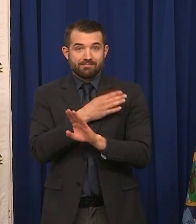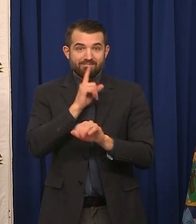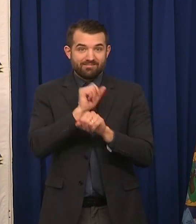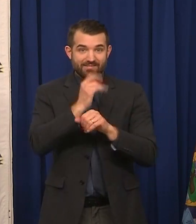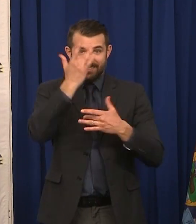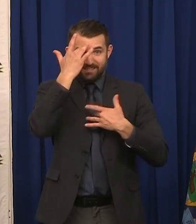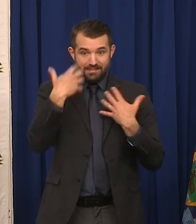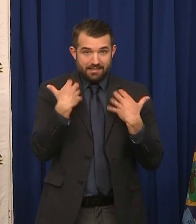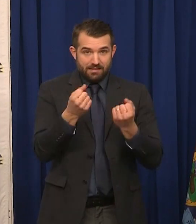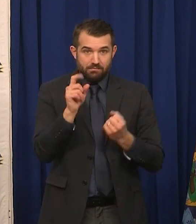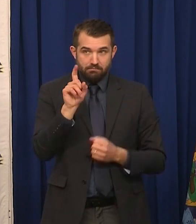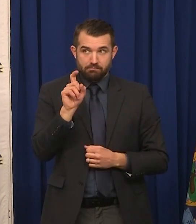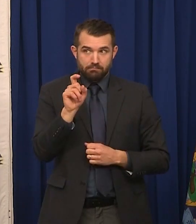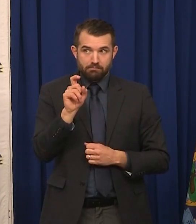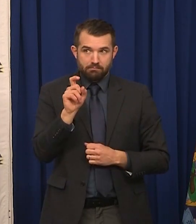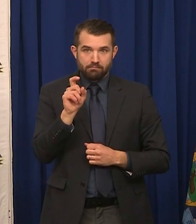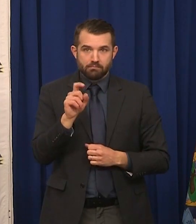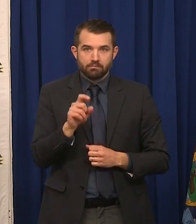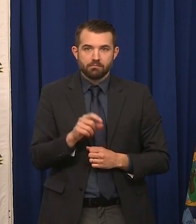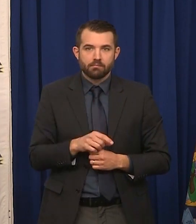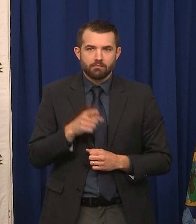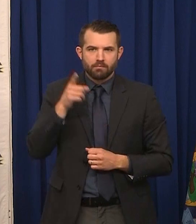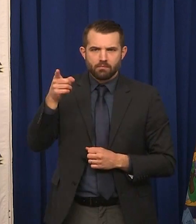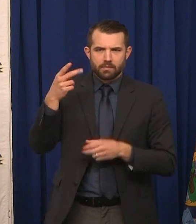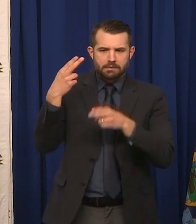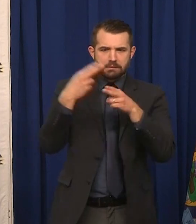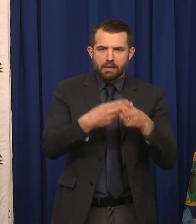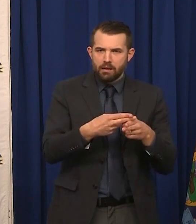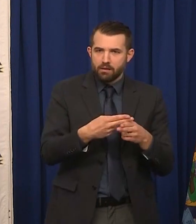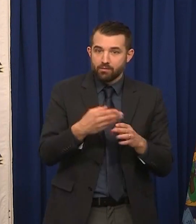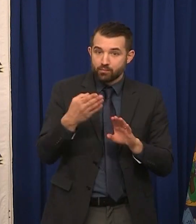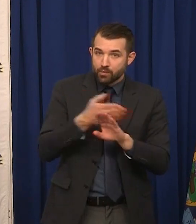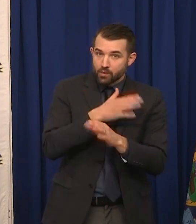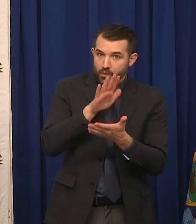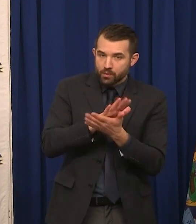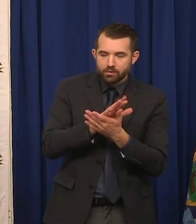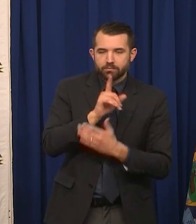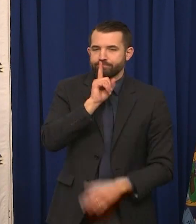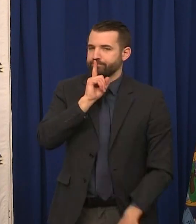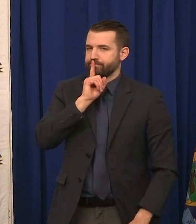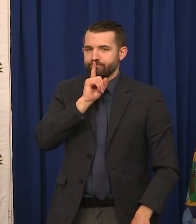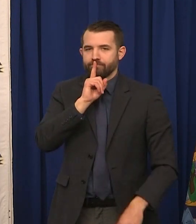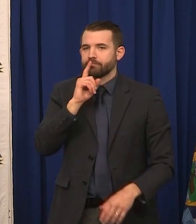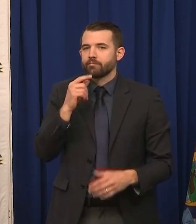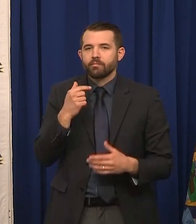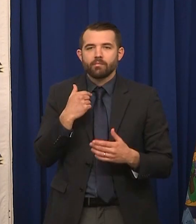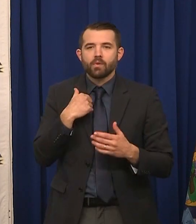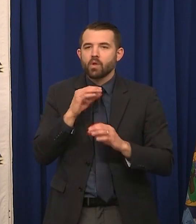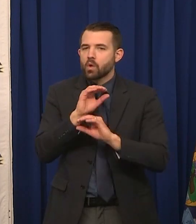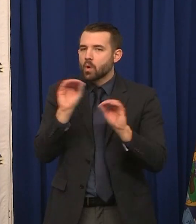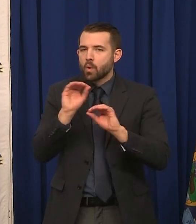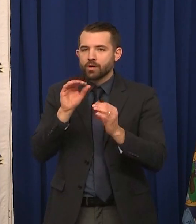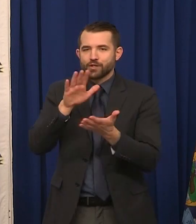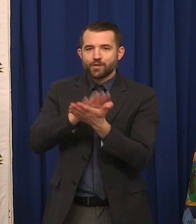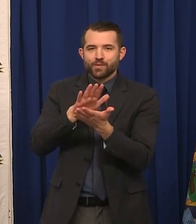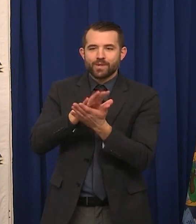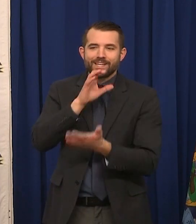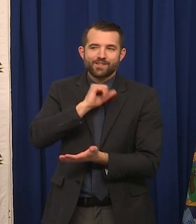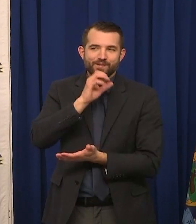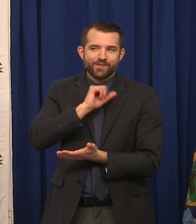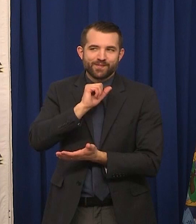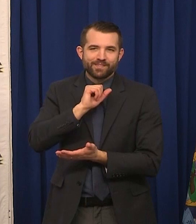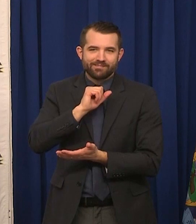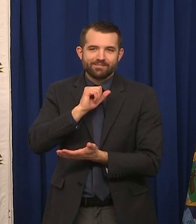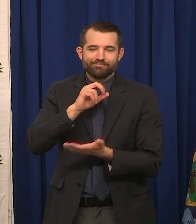they're not. I don't know if they're preschoolers or not. Just to be, they're not school aged, and so at this time we're not releasing any